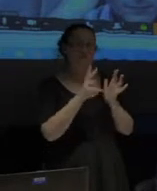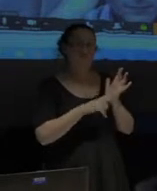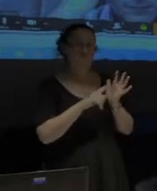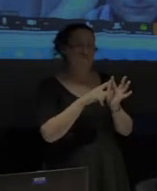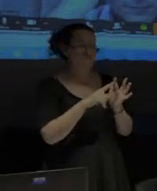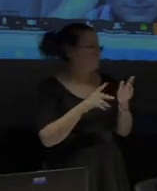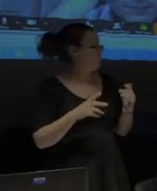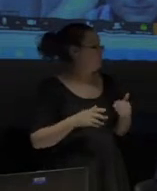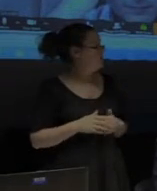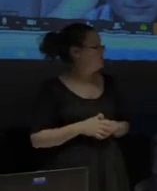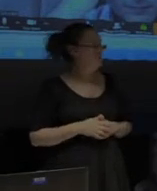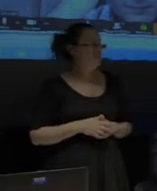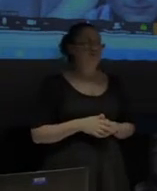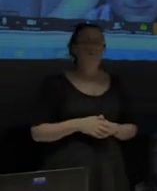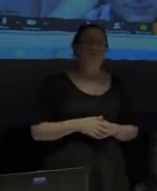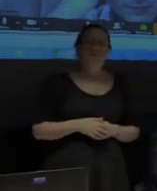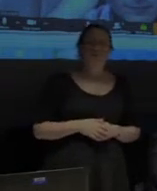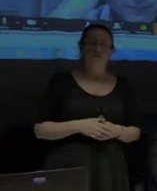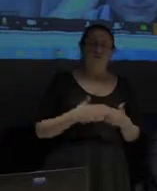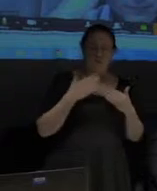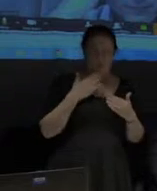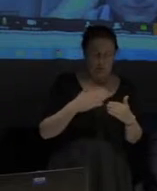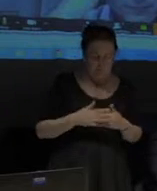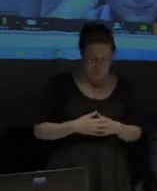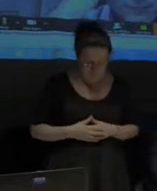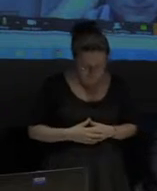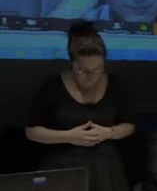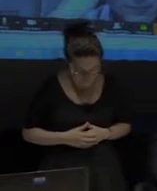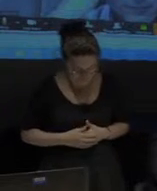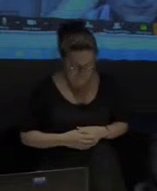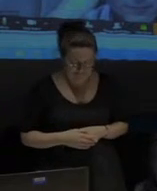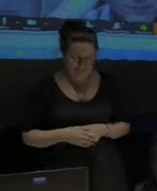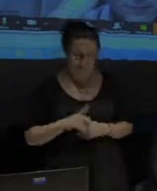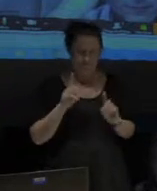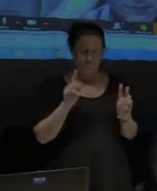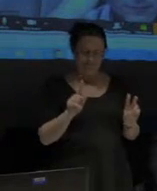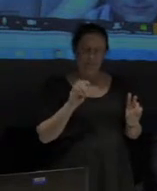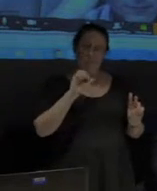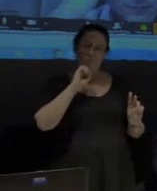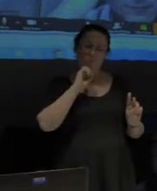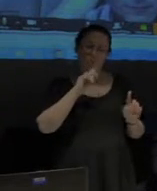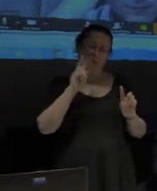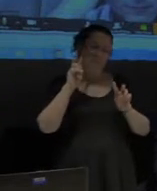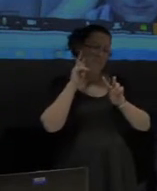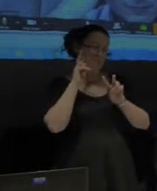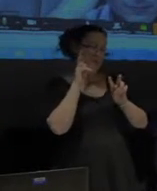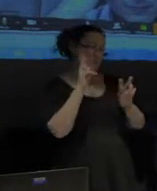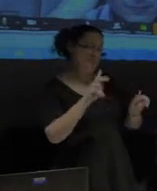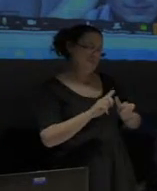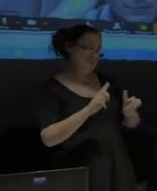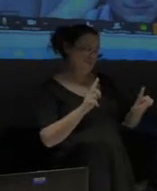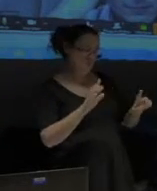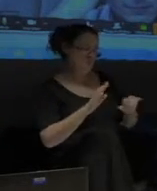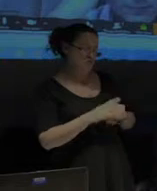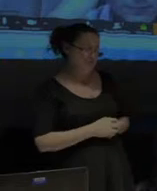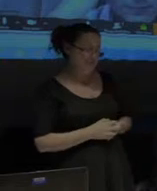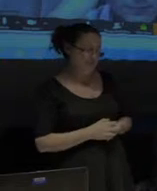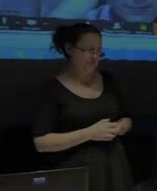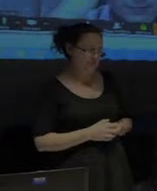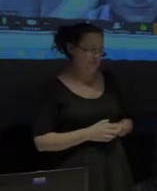Thank you. I'm just thinking about this from different perspectives because